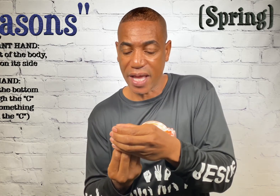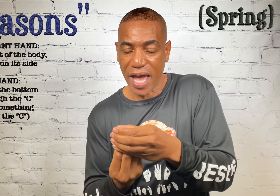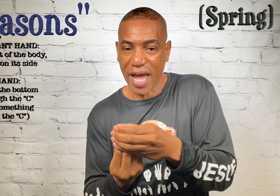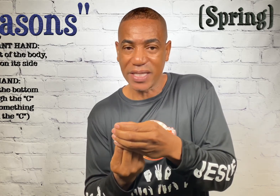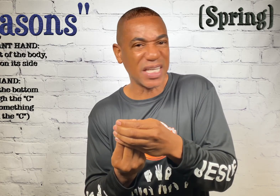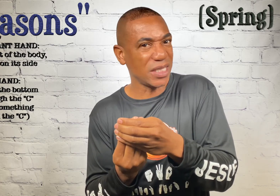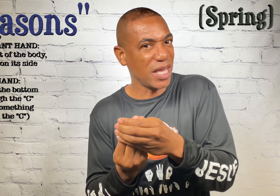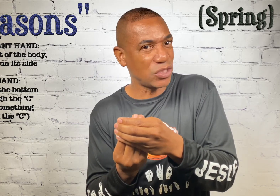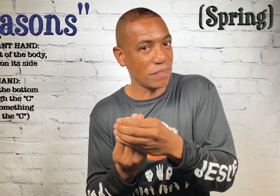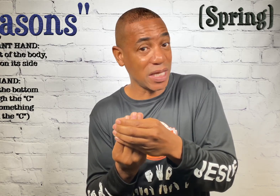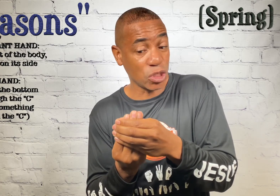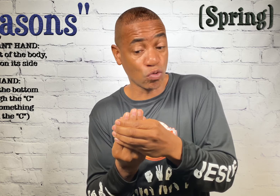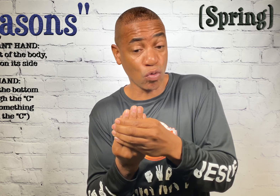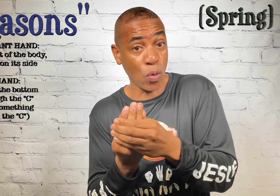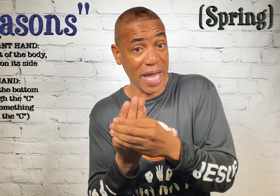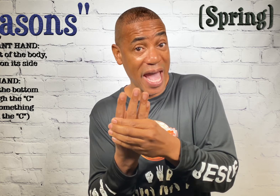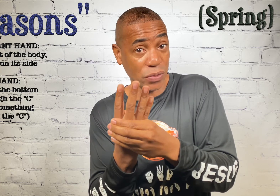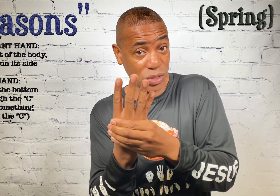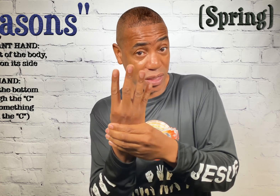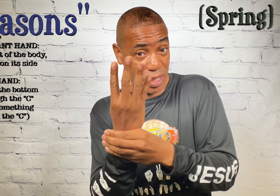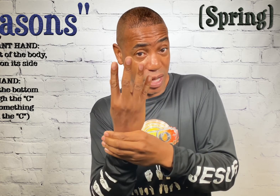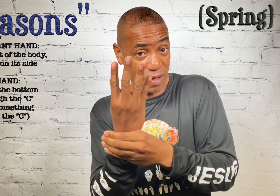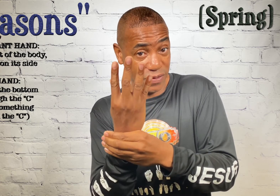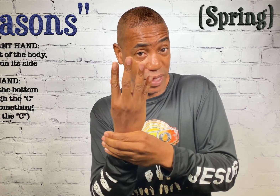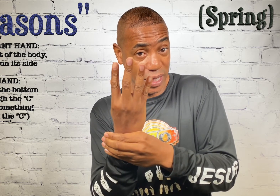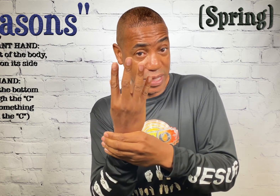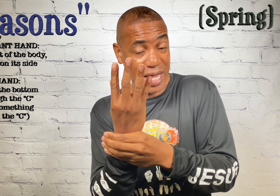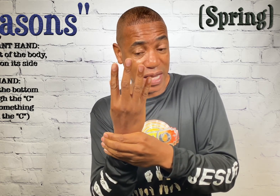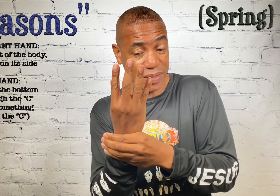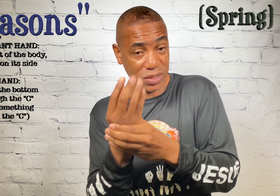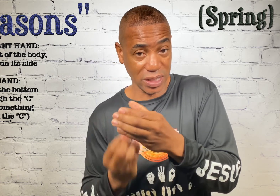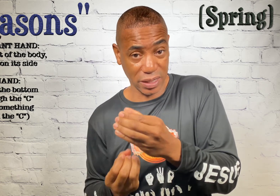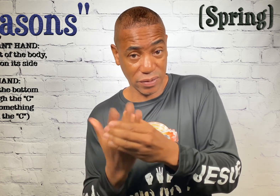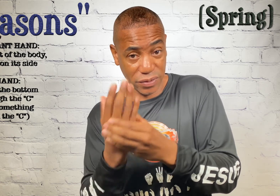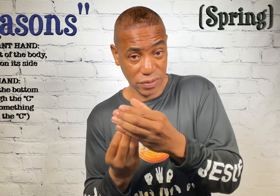and it's as if something is growing out of the non-dominant C.